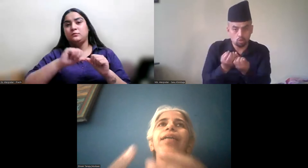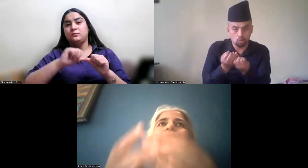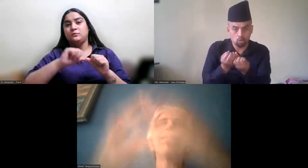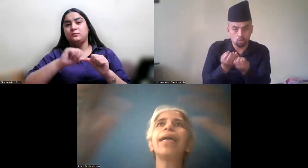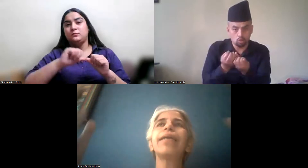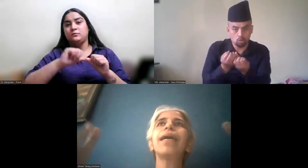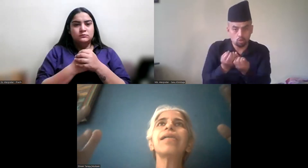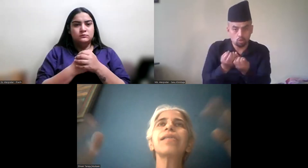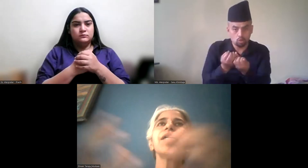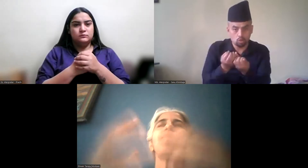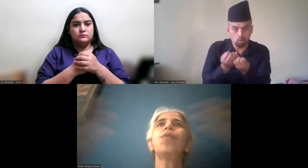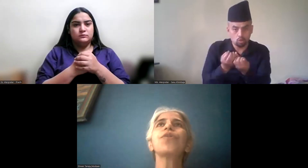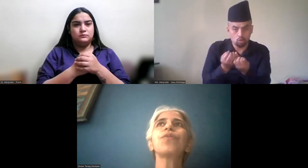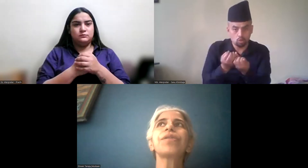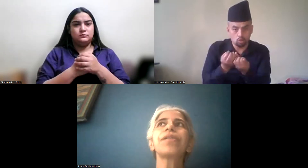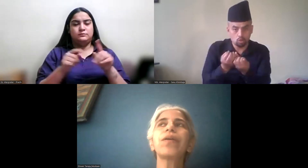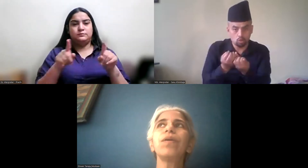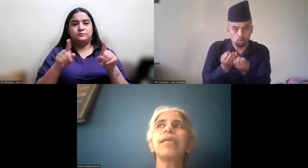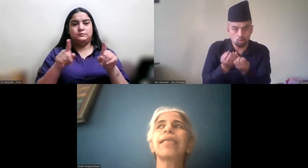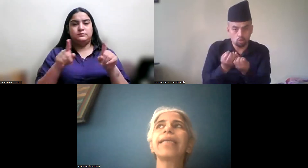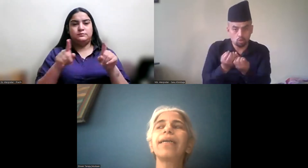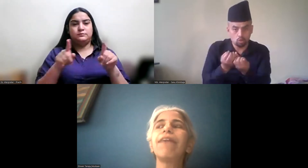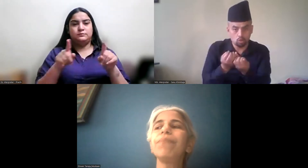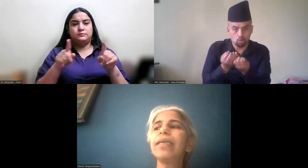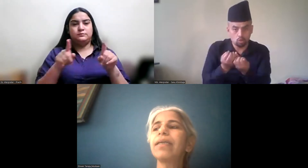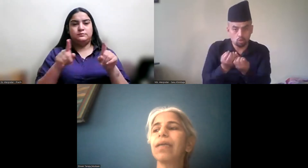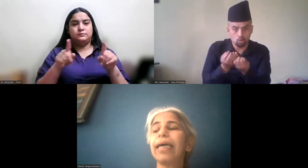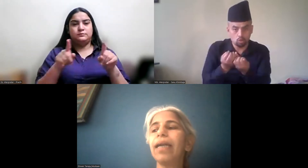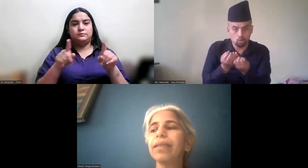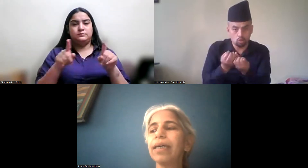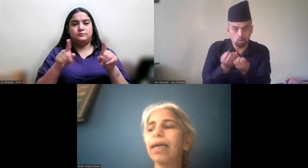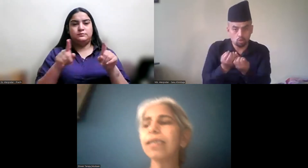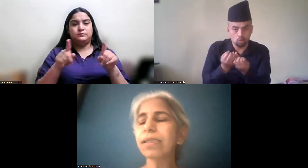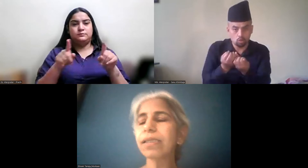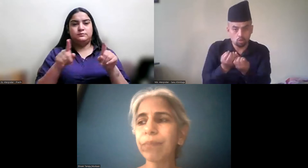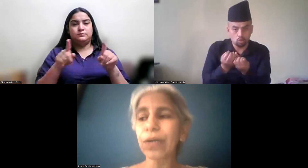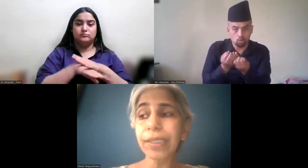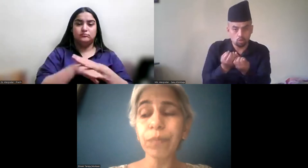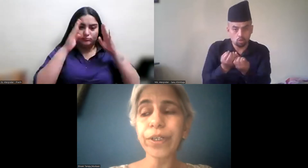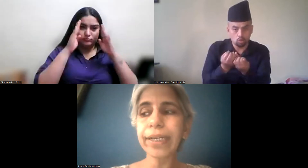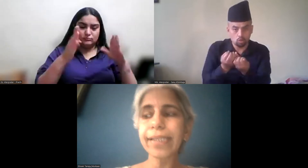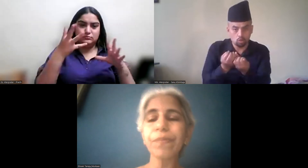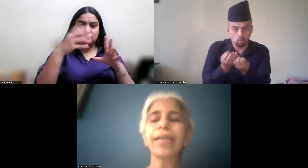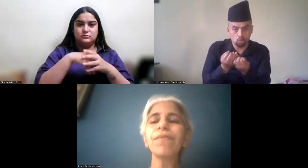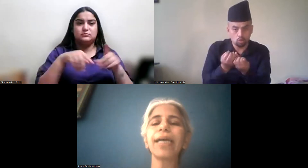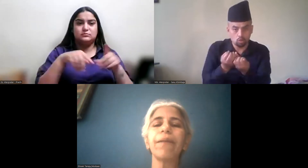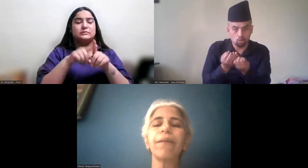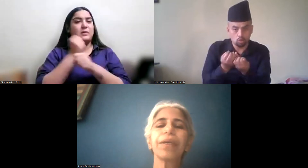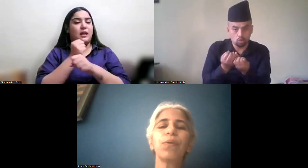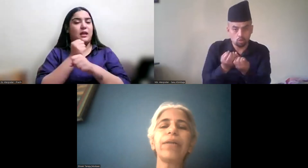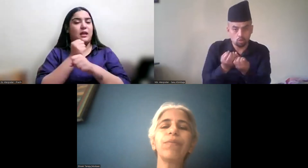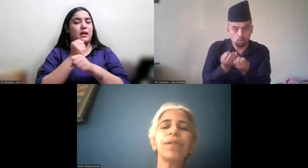are determined by adults, more so stakeholders like the government and other adults, because communities themselves